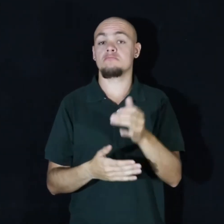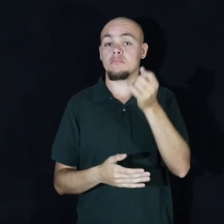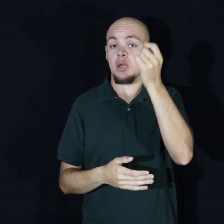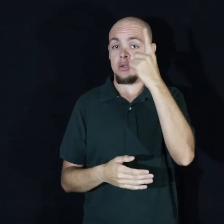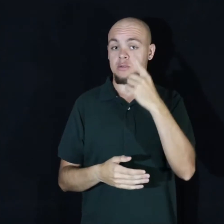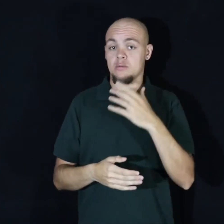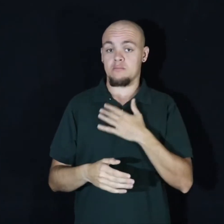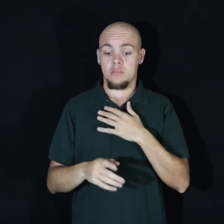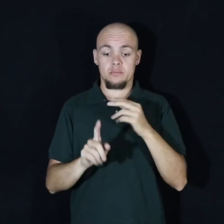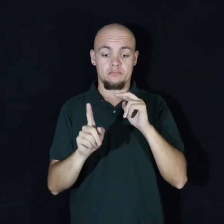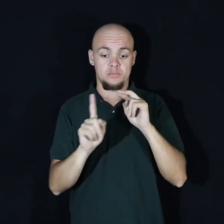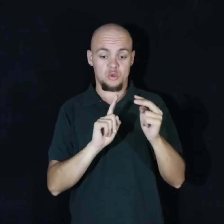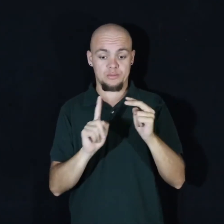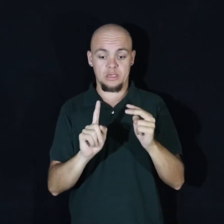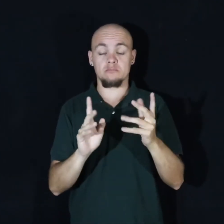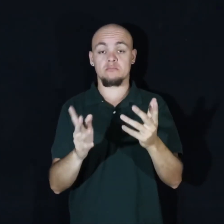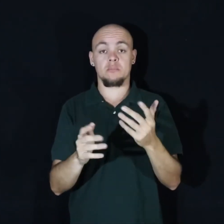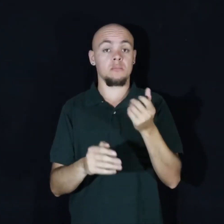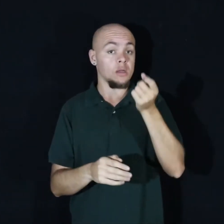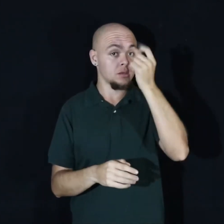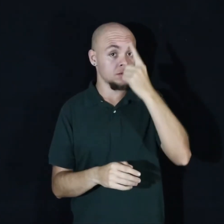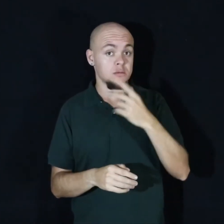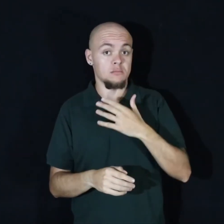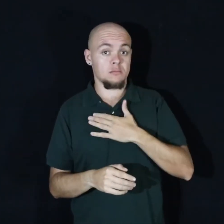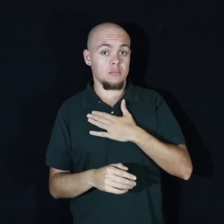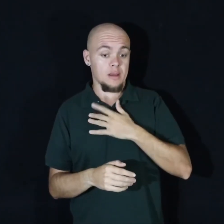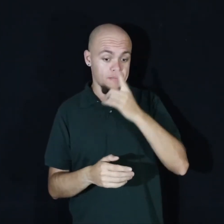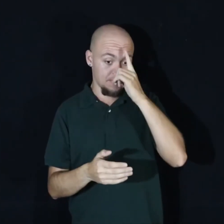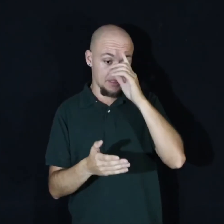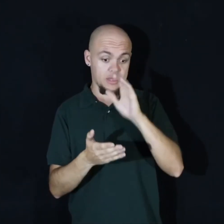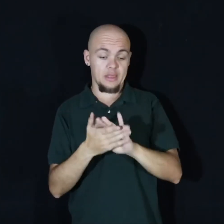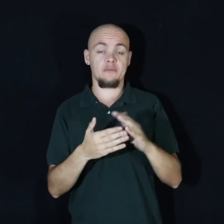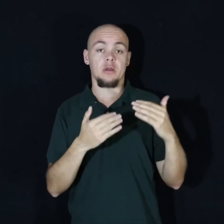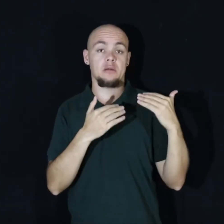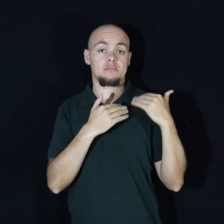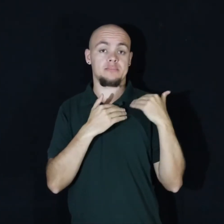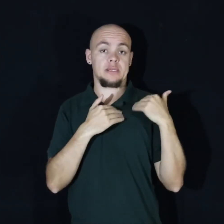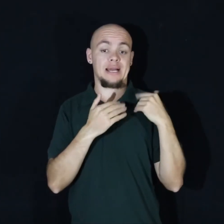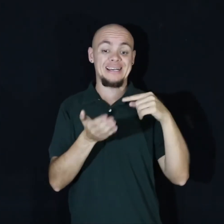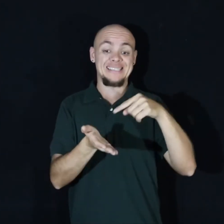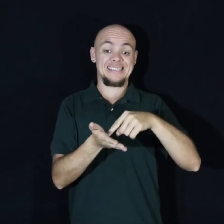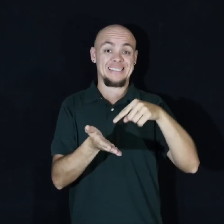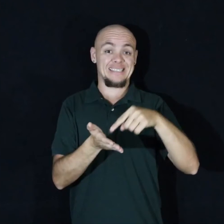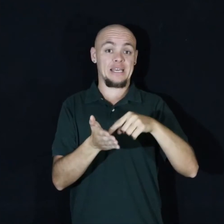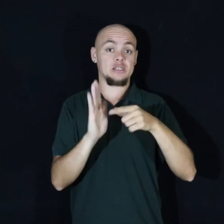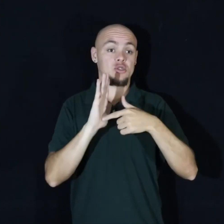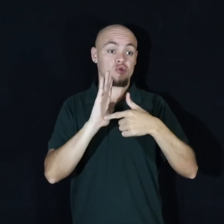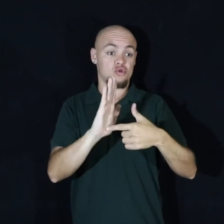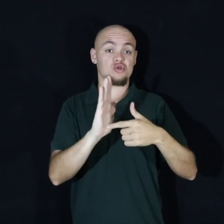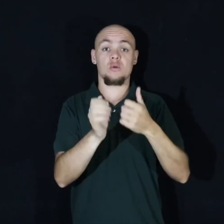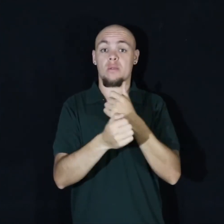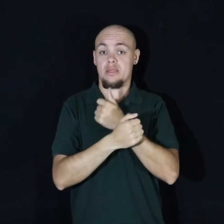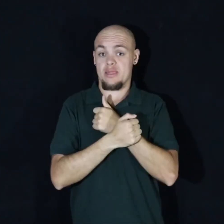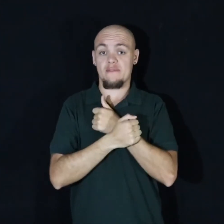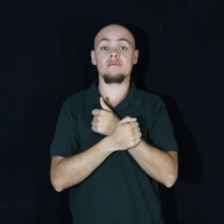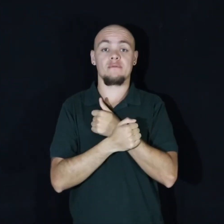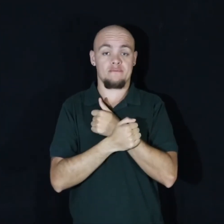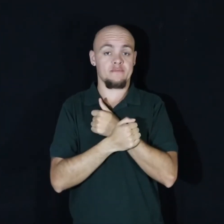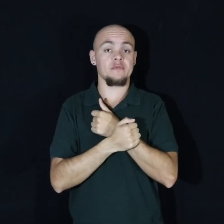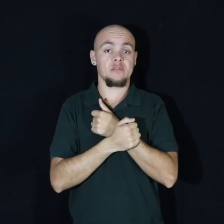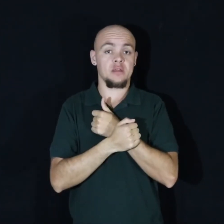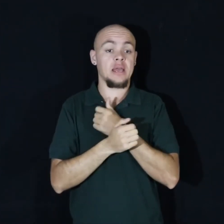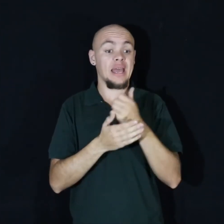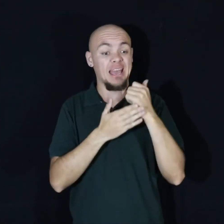my denomination stance. Now you know my particular stance. You know why I believe that we have an obligation, a debt to